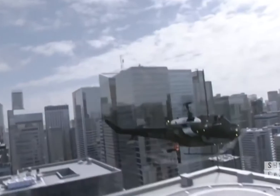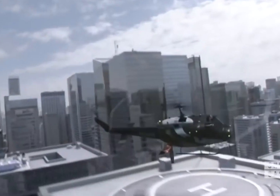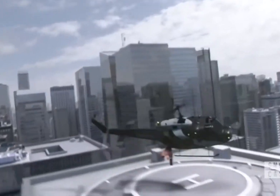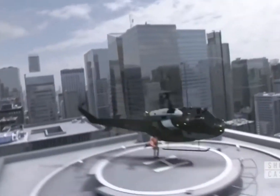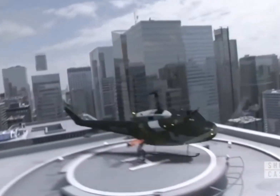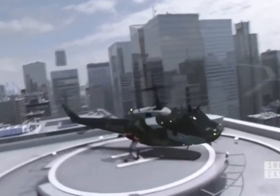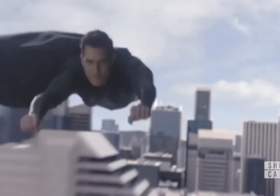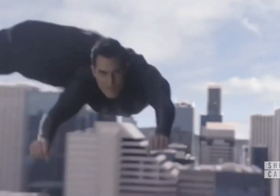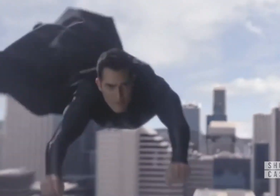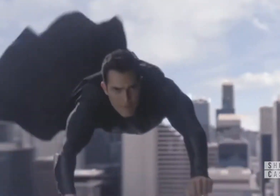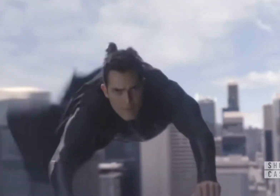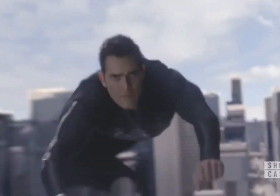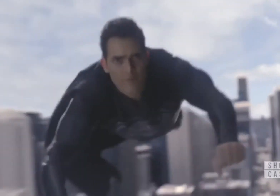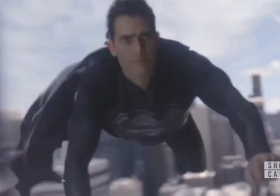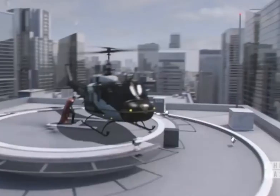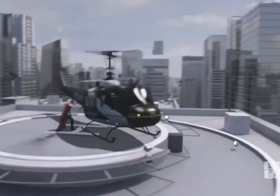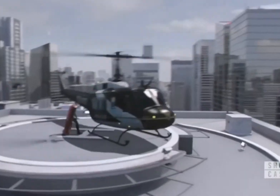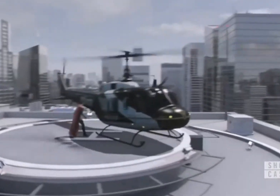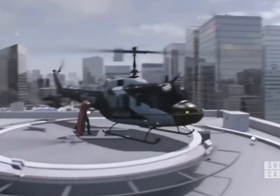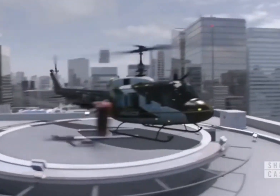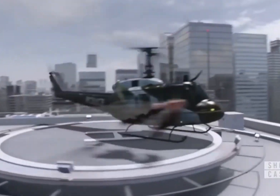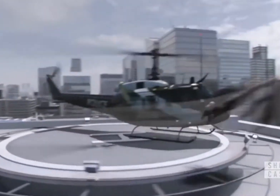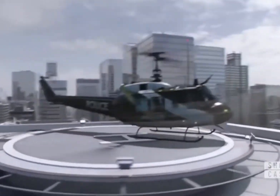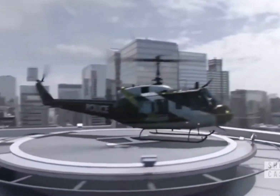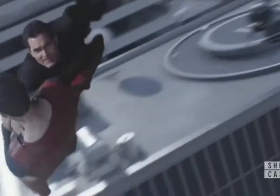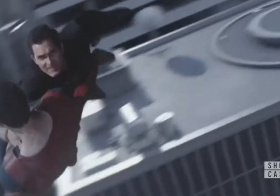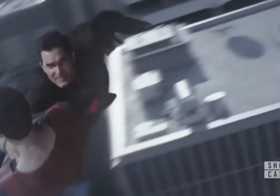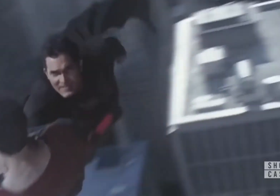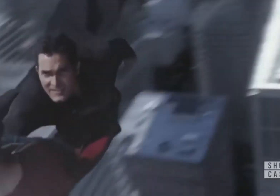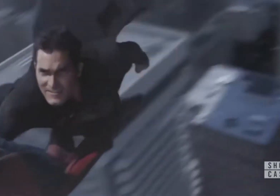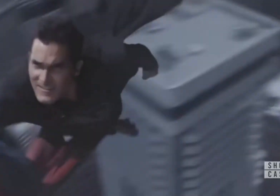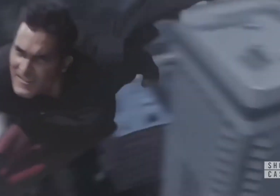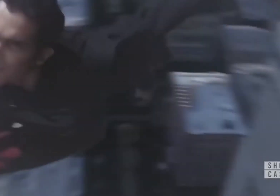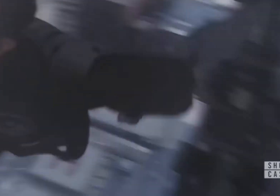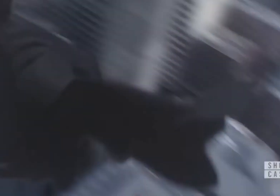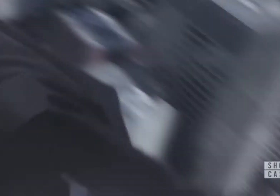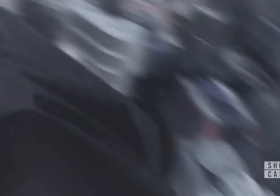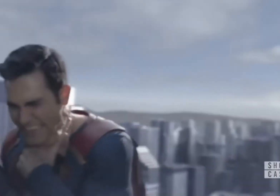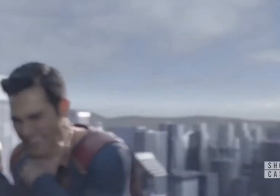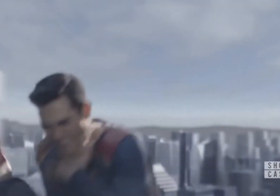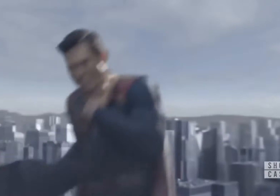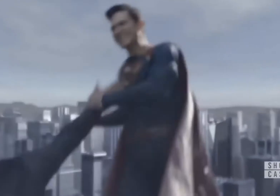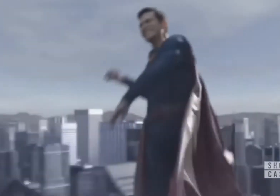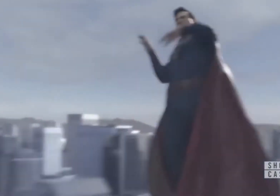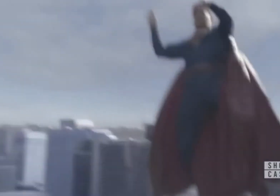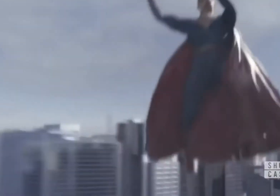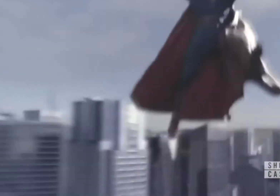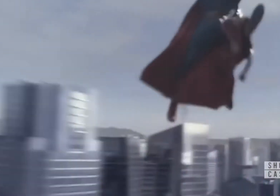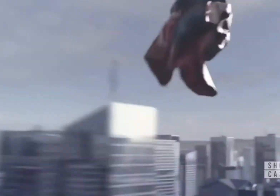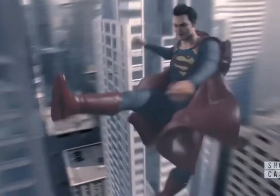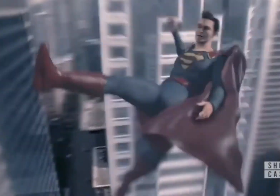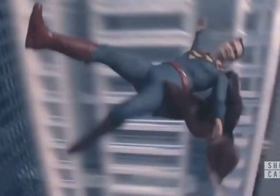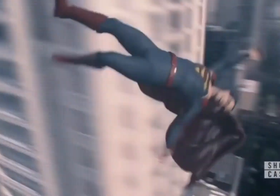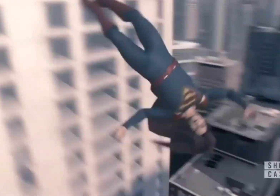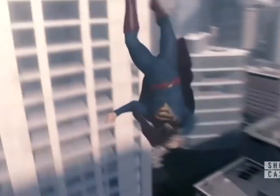good Superman was trying to save them, but after that, I think good Superman was kind of taken out like a bitch,